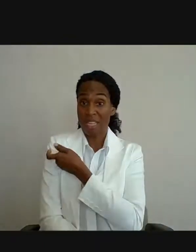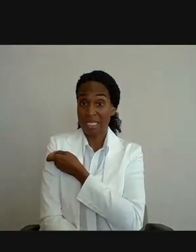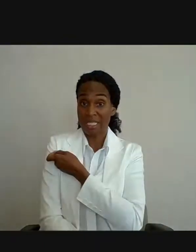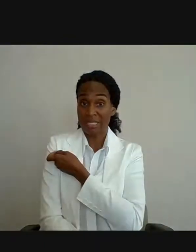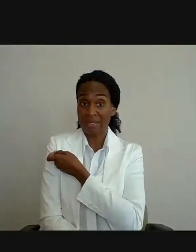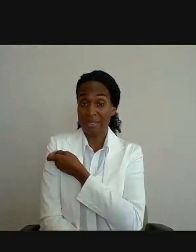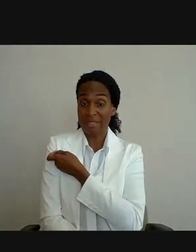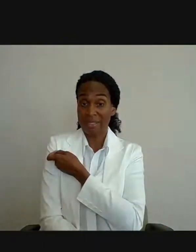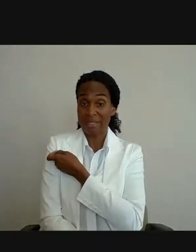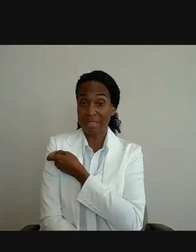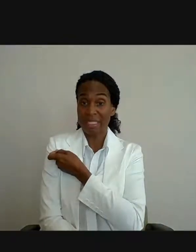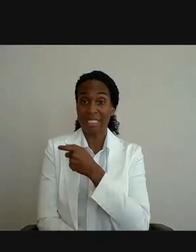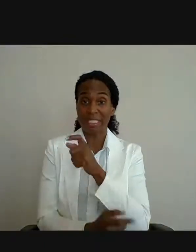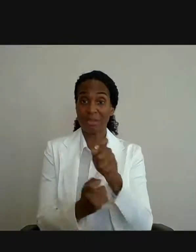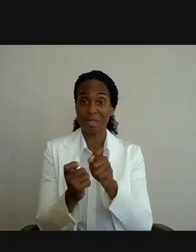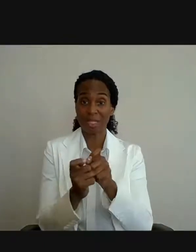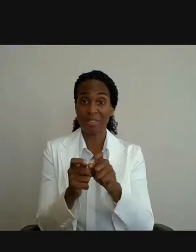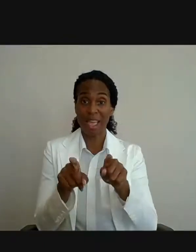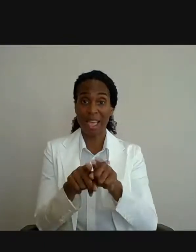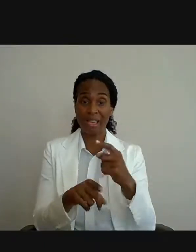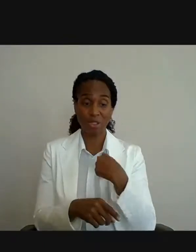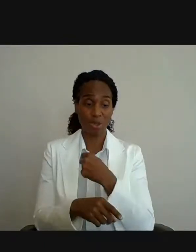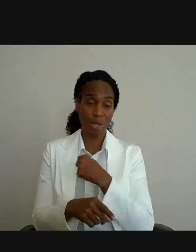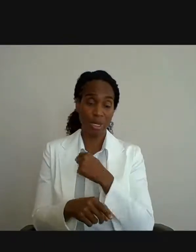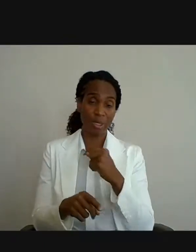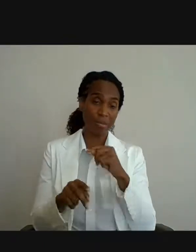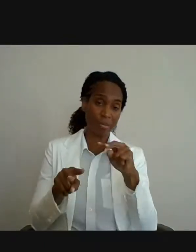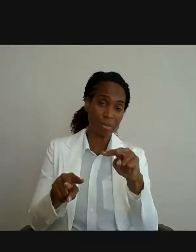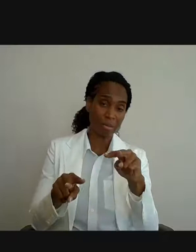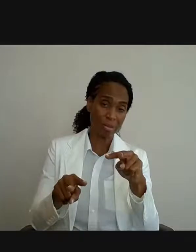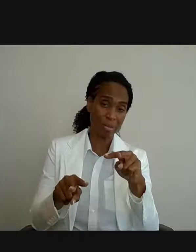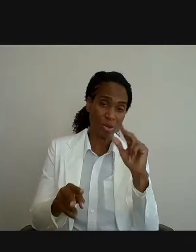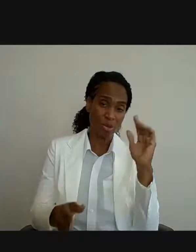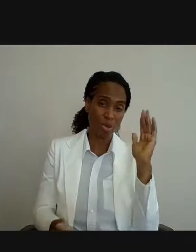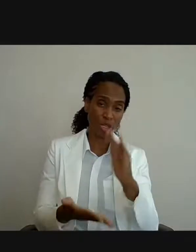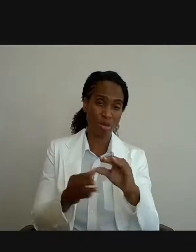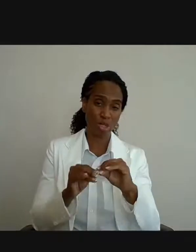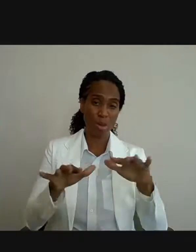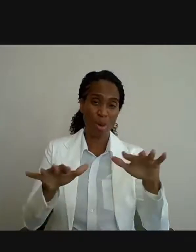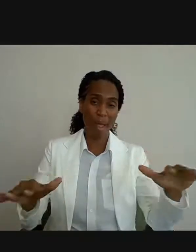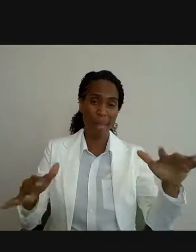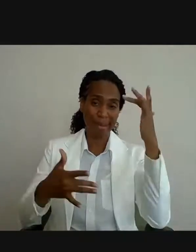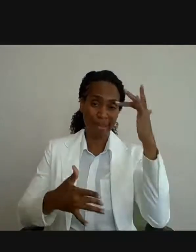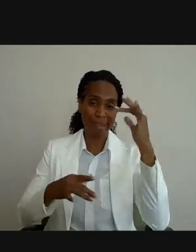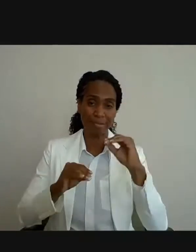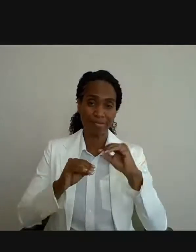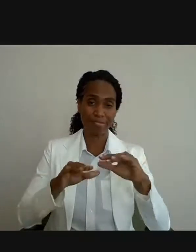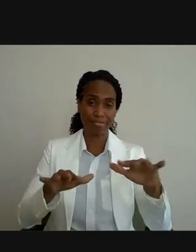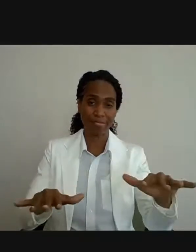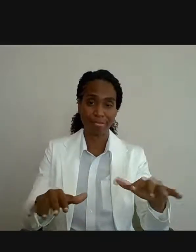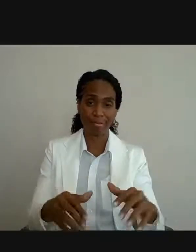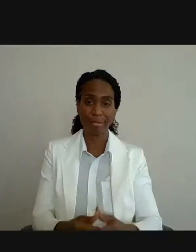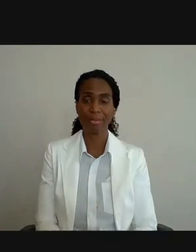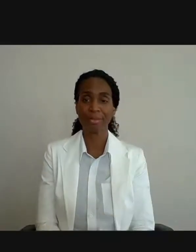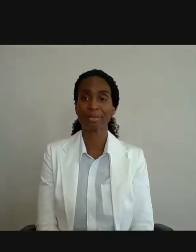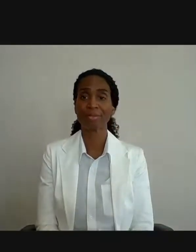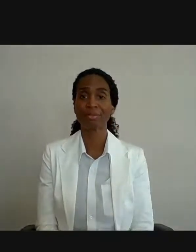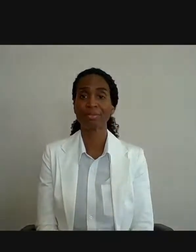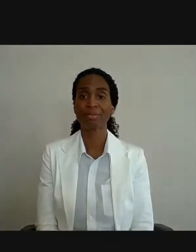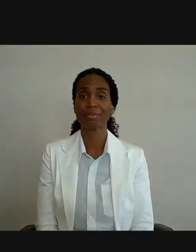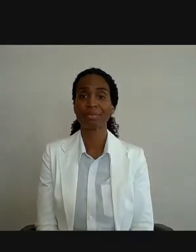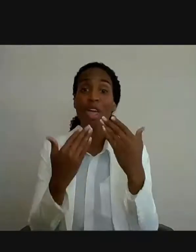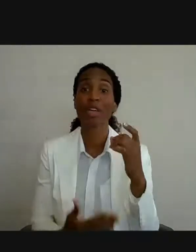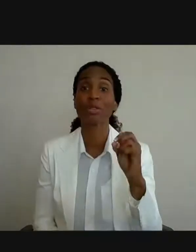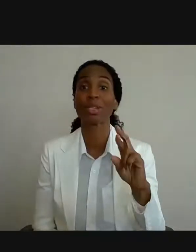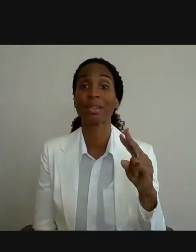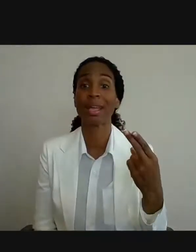particularly as we look at making sure we can reduce the spread of disease. Thank you, Dr. Halverson,